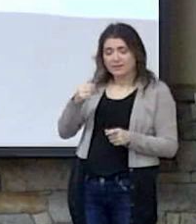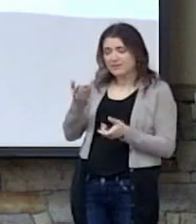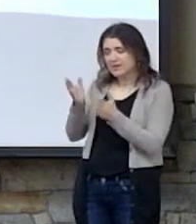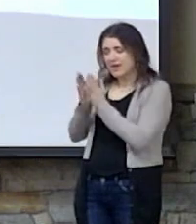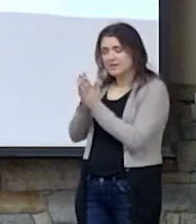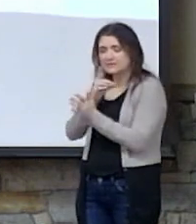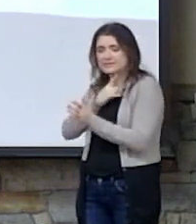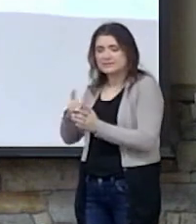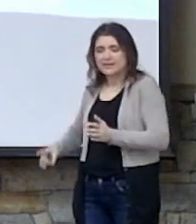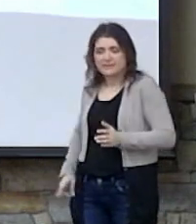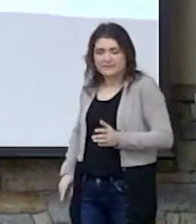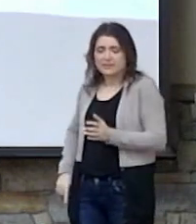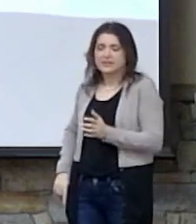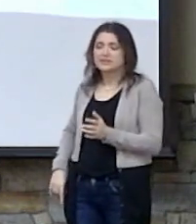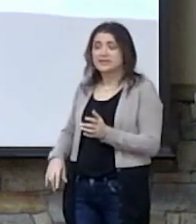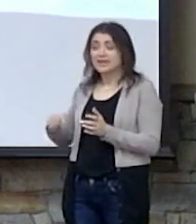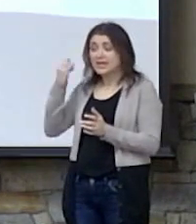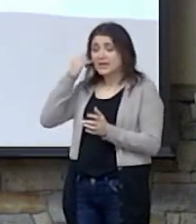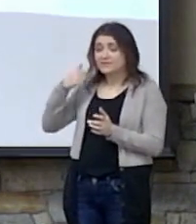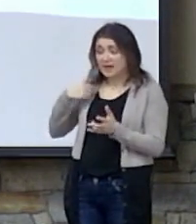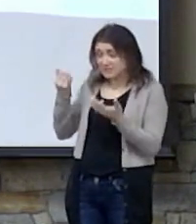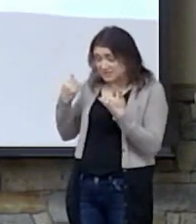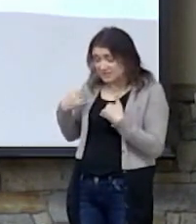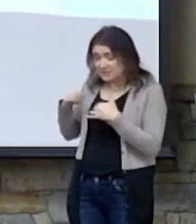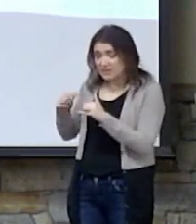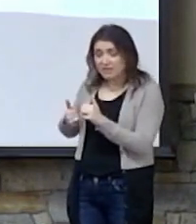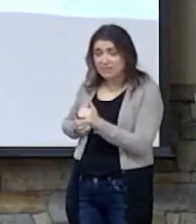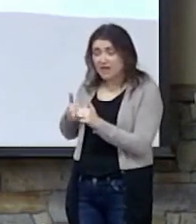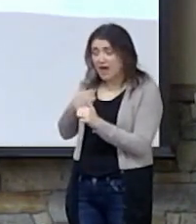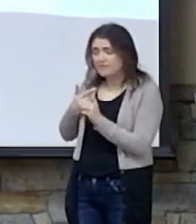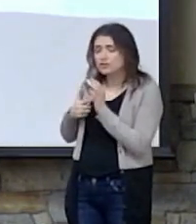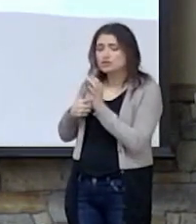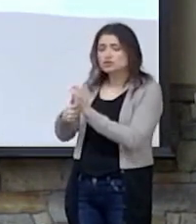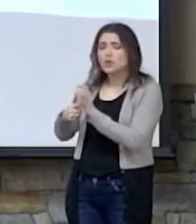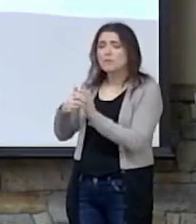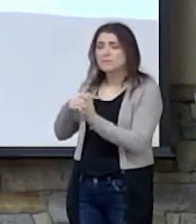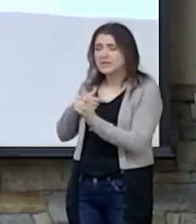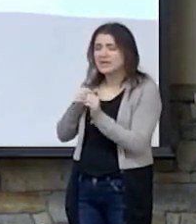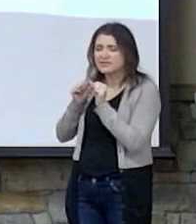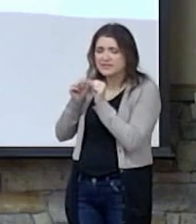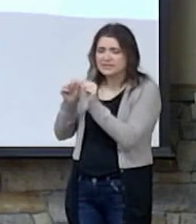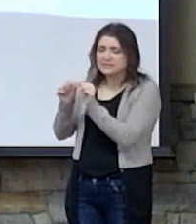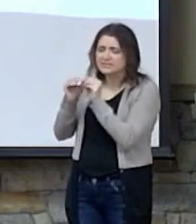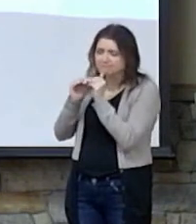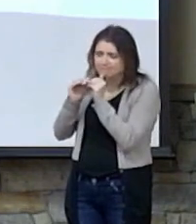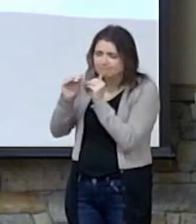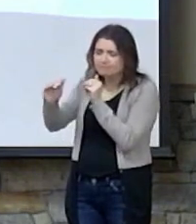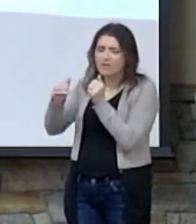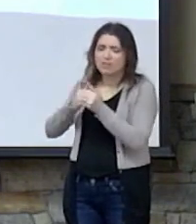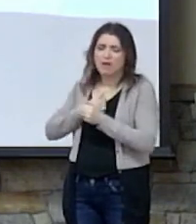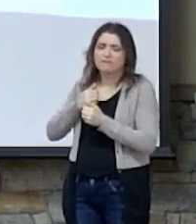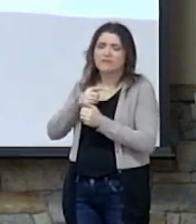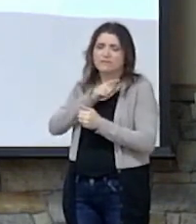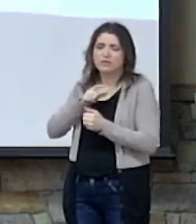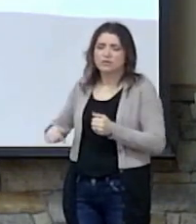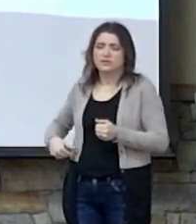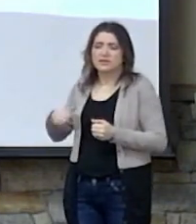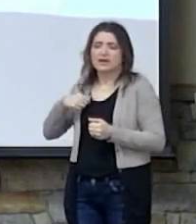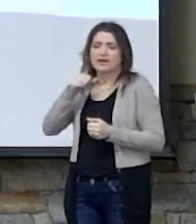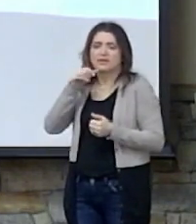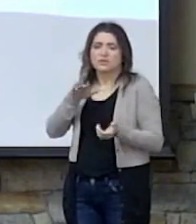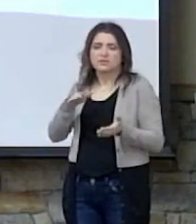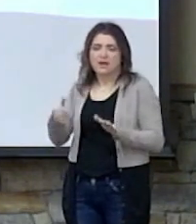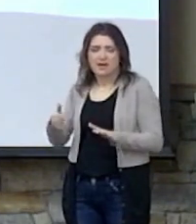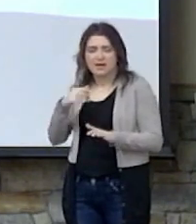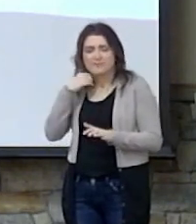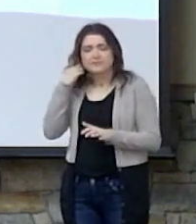in verse 14. He says, "If I am still alive, show me the steadfast love of the Lord, that I may not die."